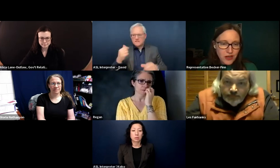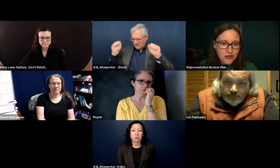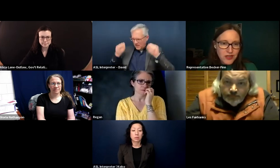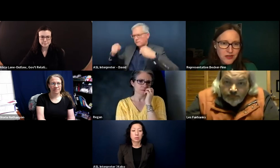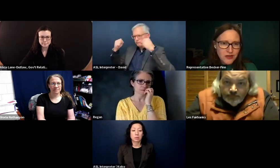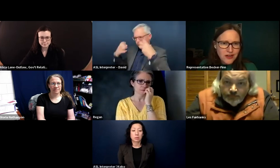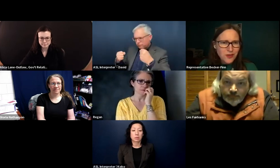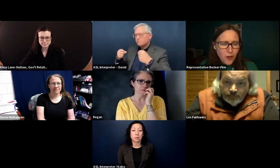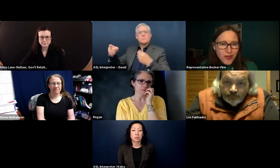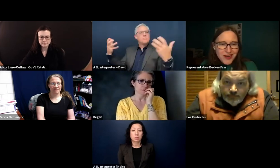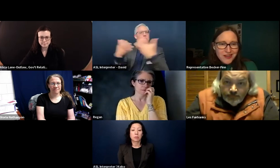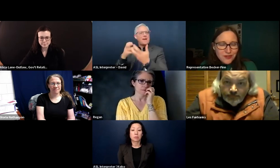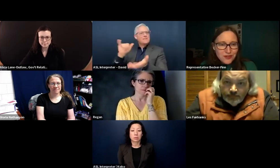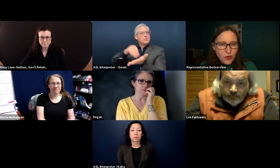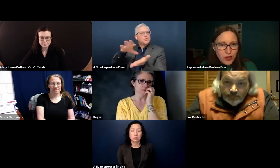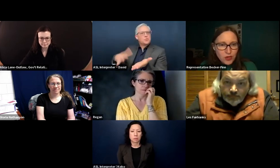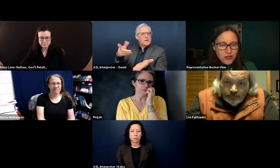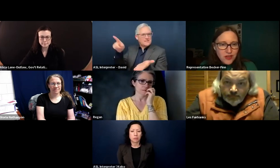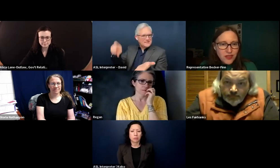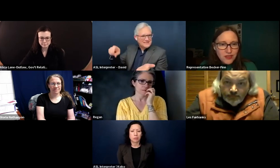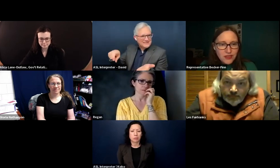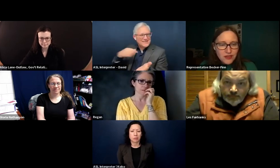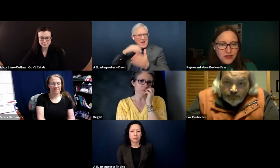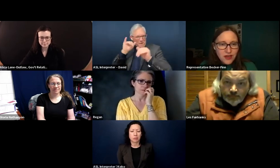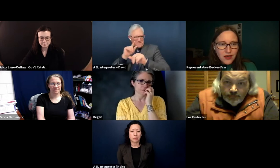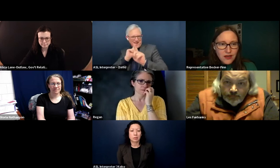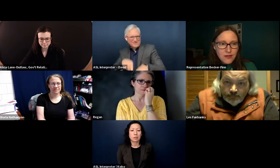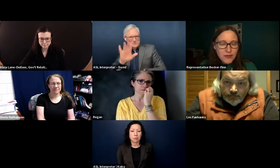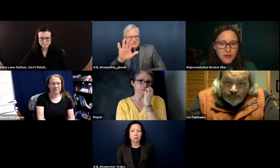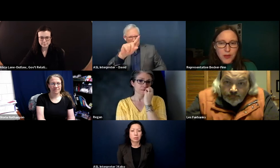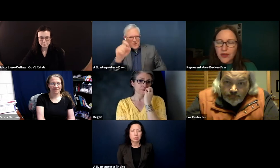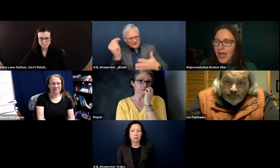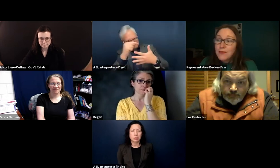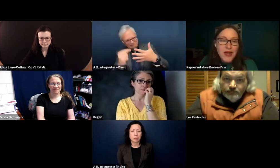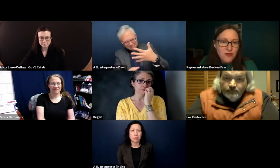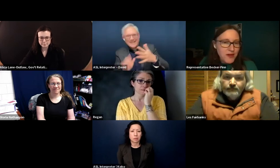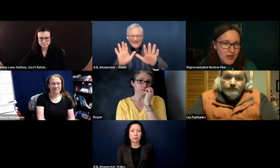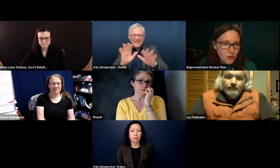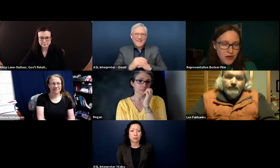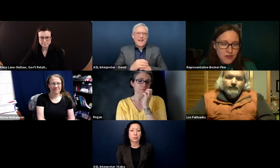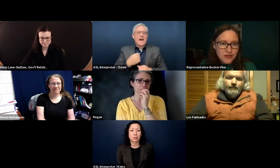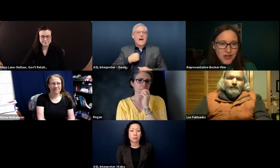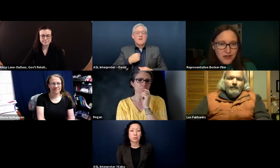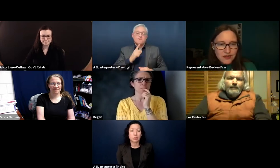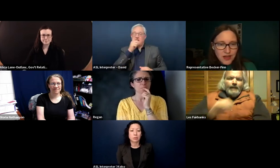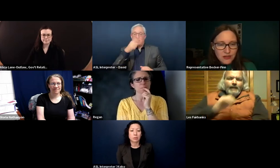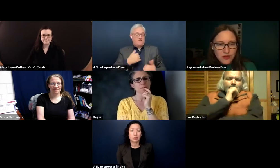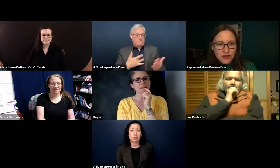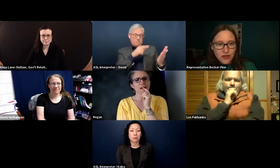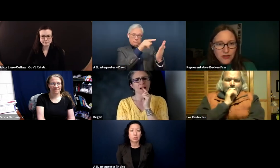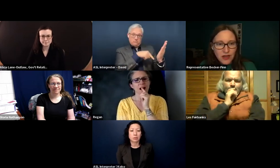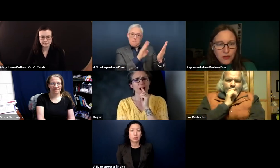that child needed. So I hope that answers your questions. I think that this this bill can benefit anyone in the state. It's